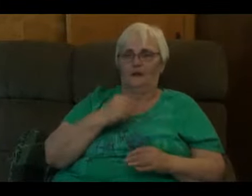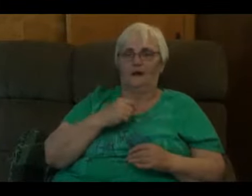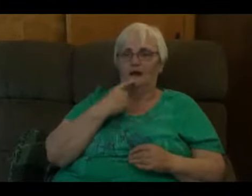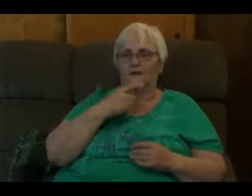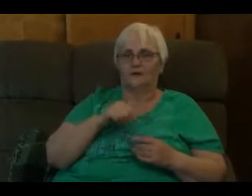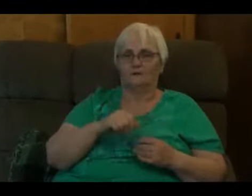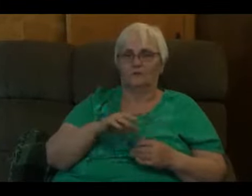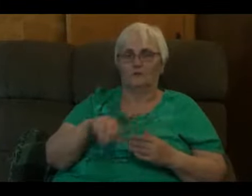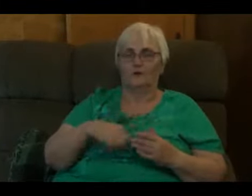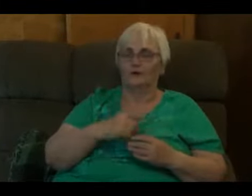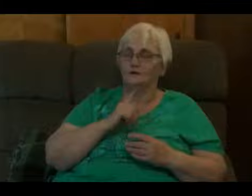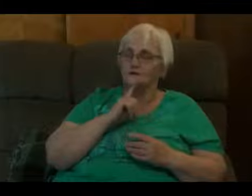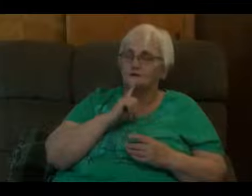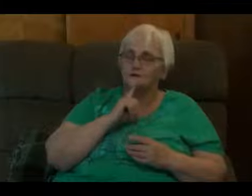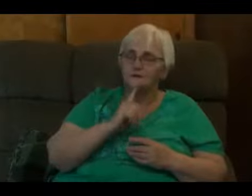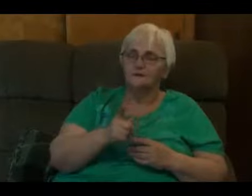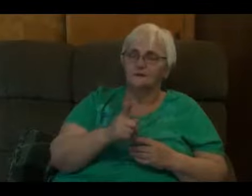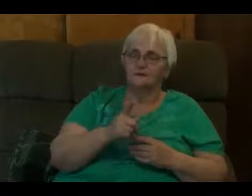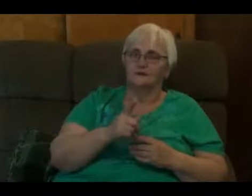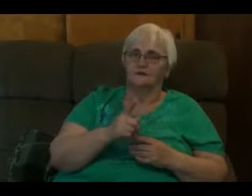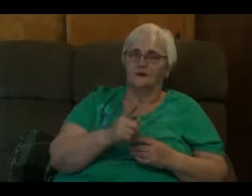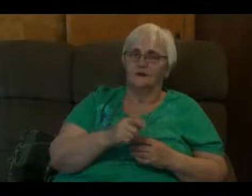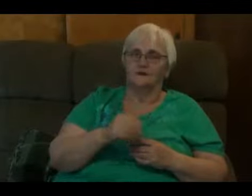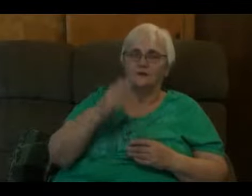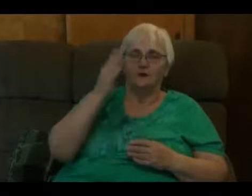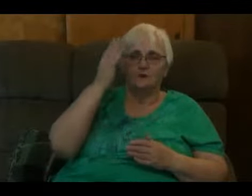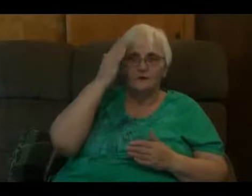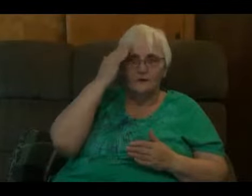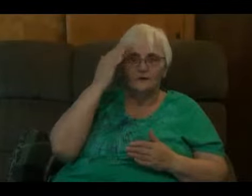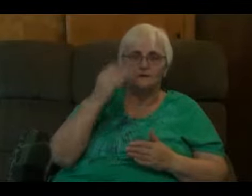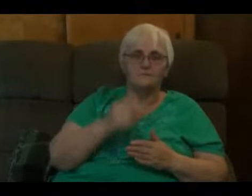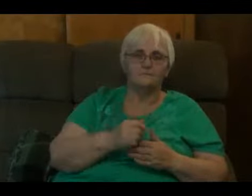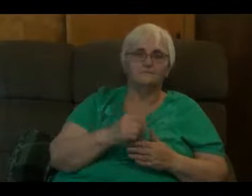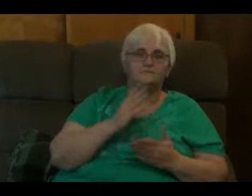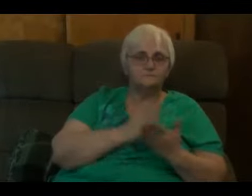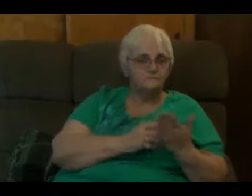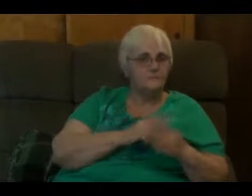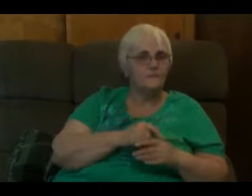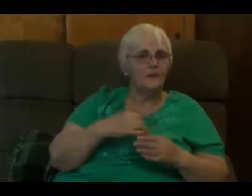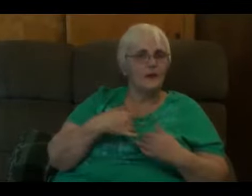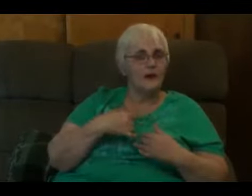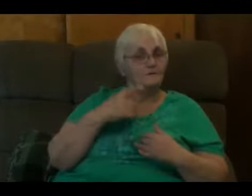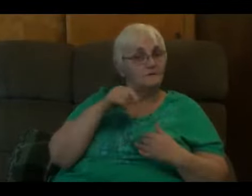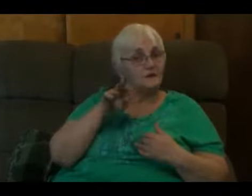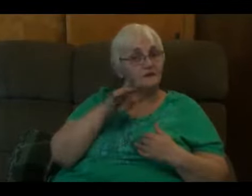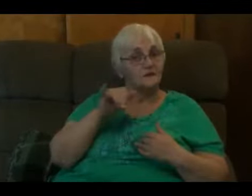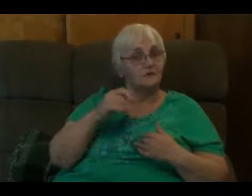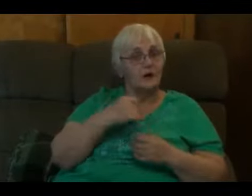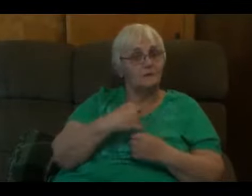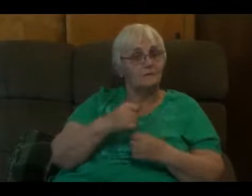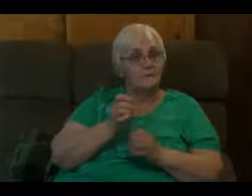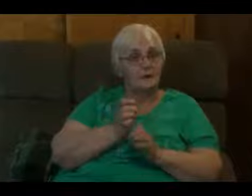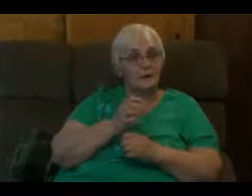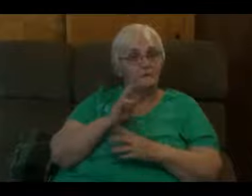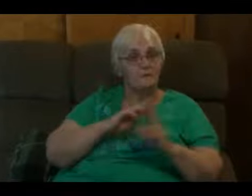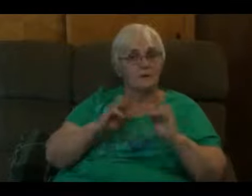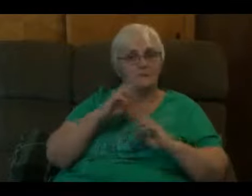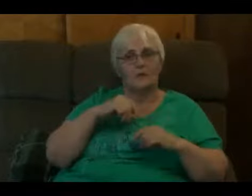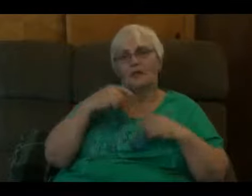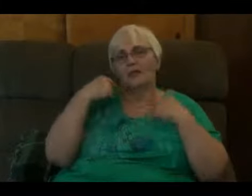with all seriousness. You know, sometimes I have a tendency to try to make people laugh. And I